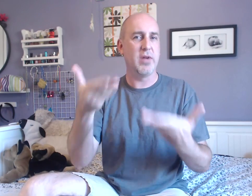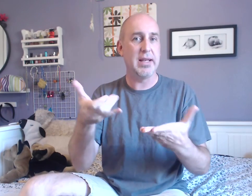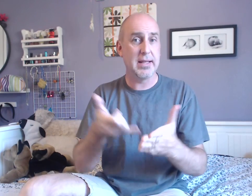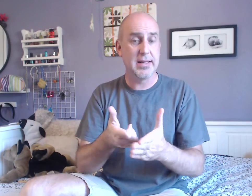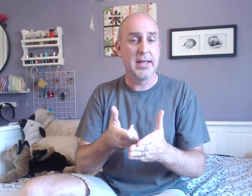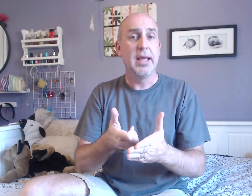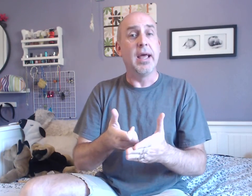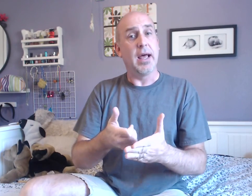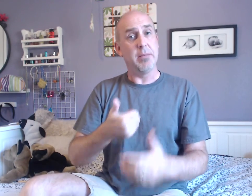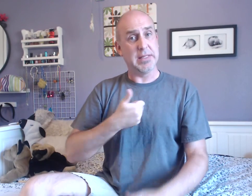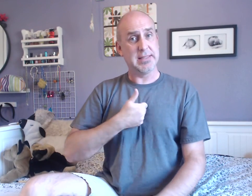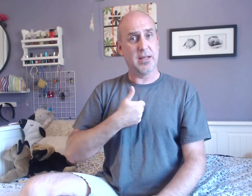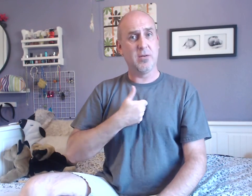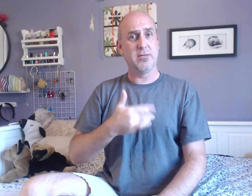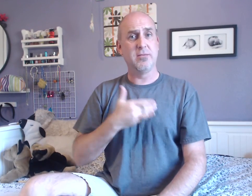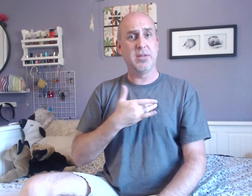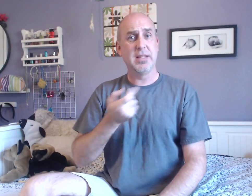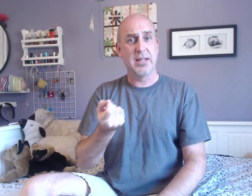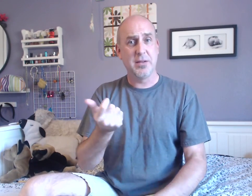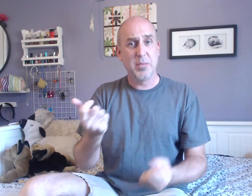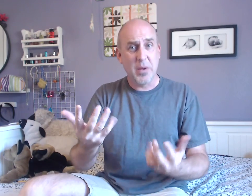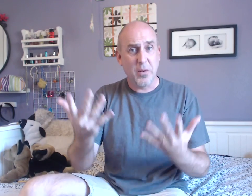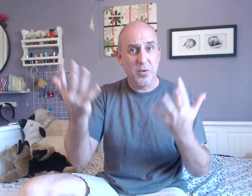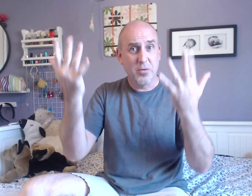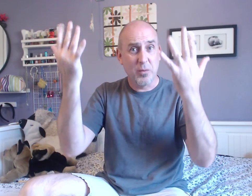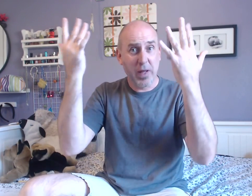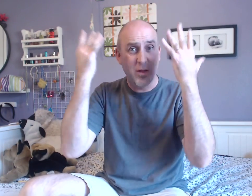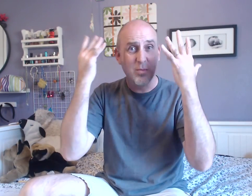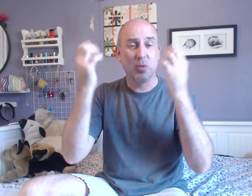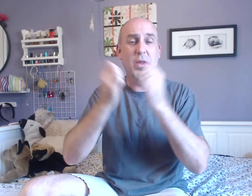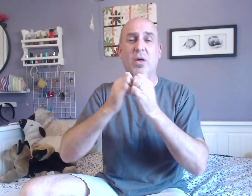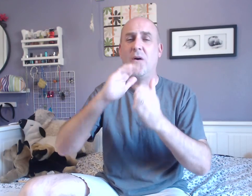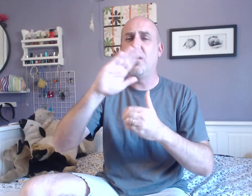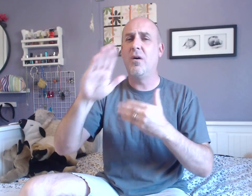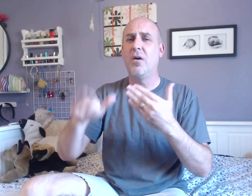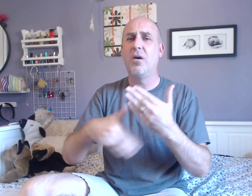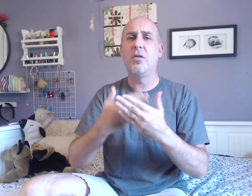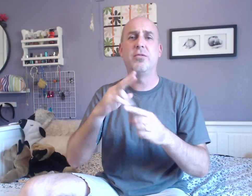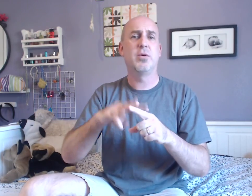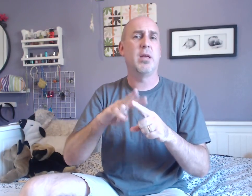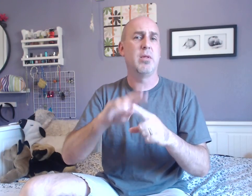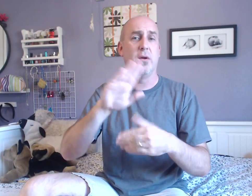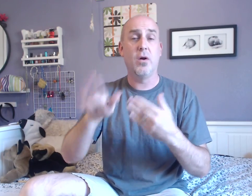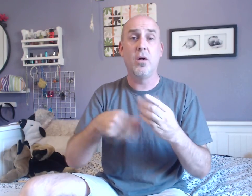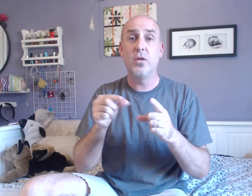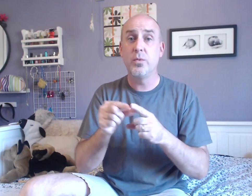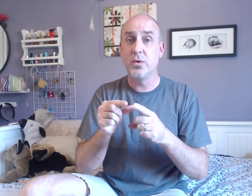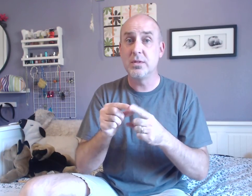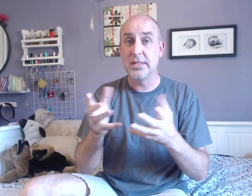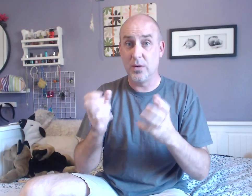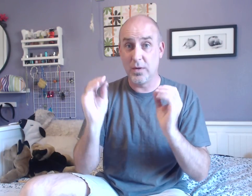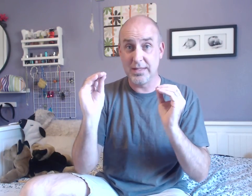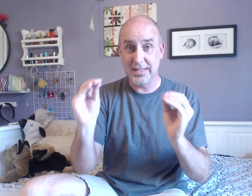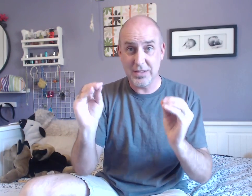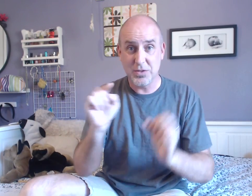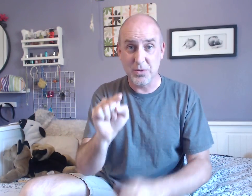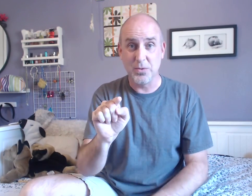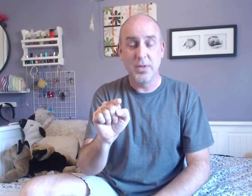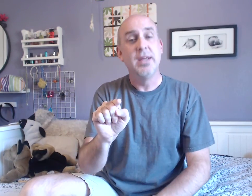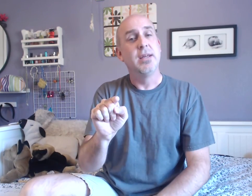it. I myself am feeling a little bit overwhelmed with all the vocabulary, all the words that I want to teach you. So